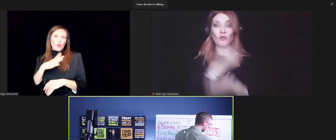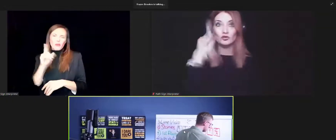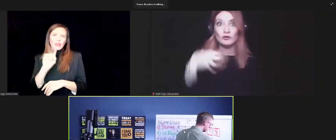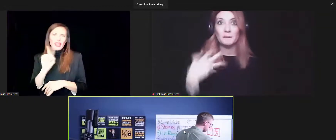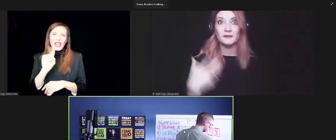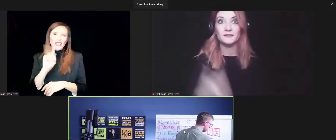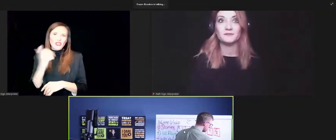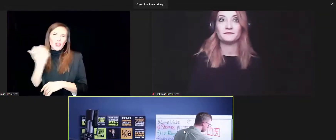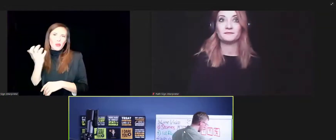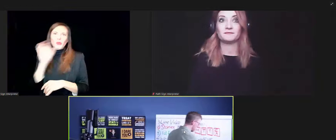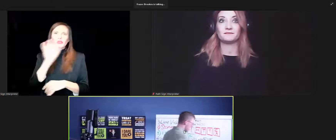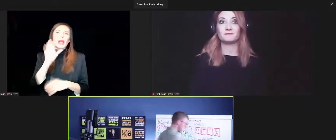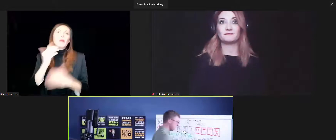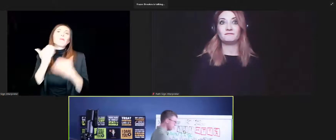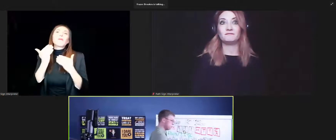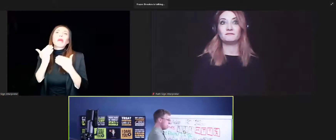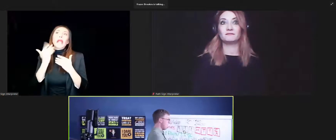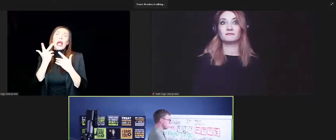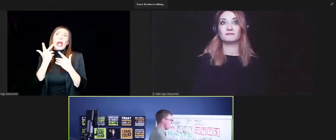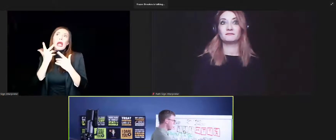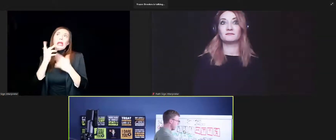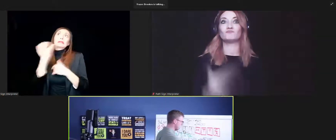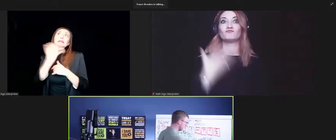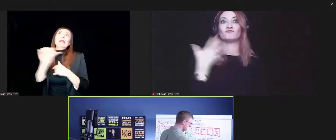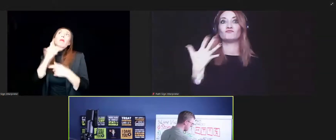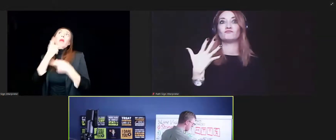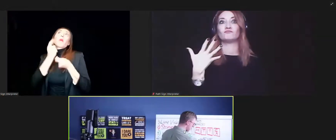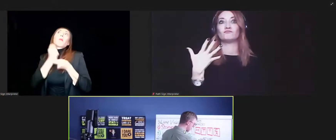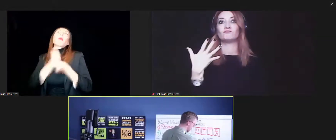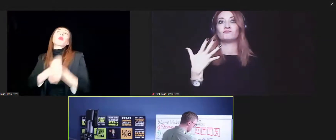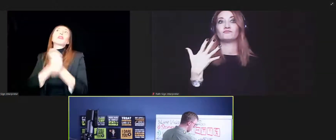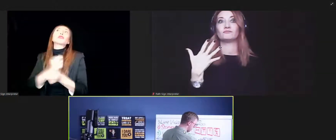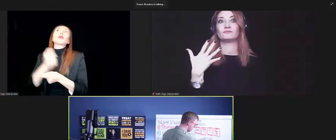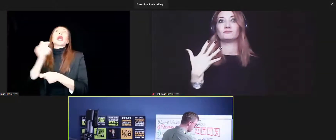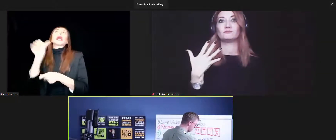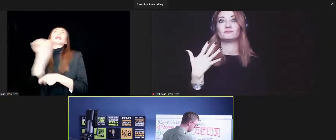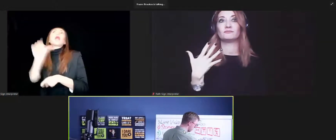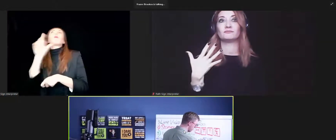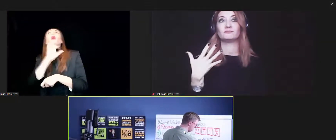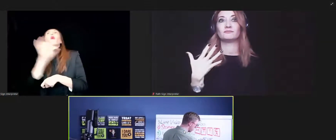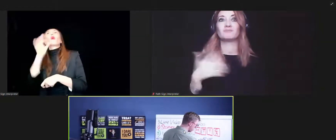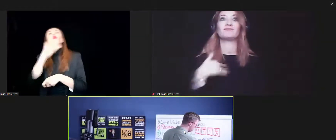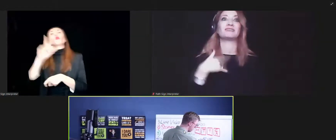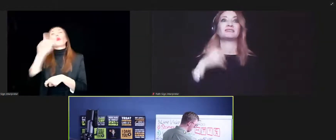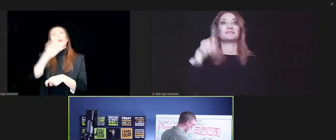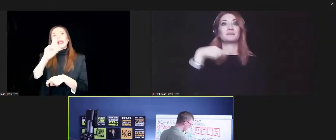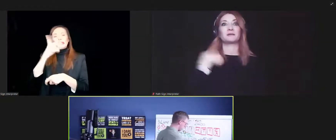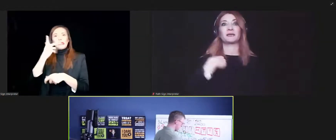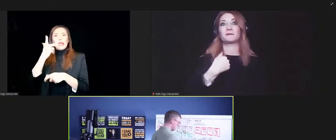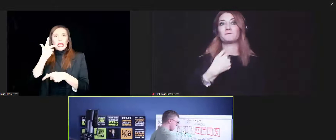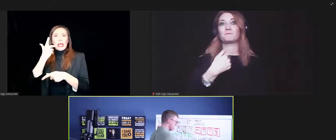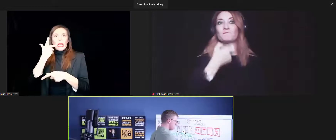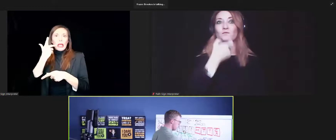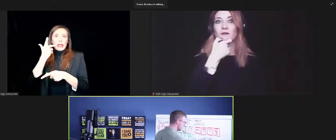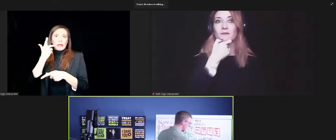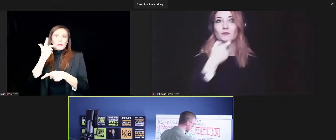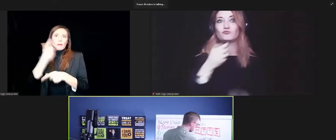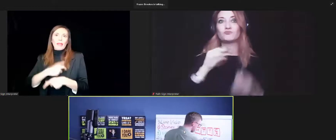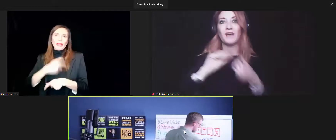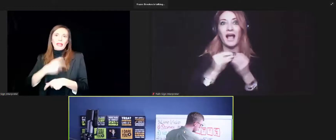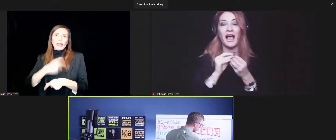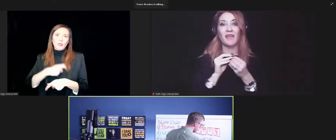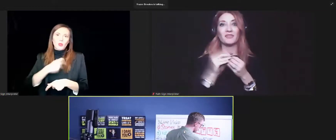personal. Then, next week, educational, educational, educational.